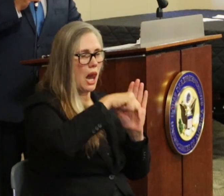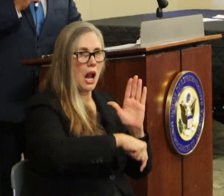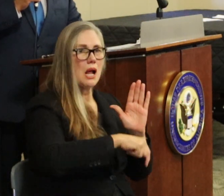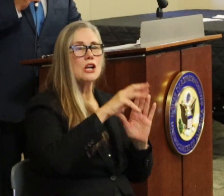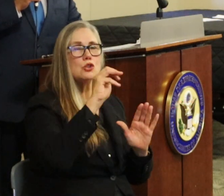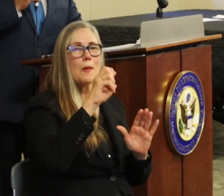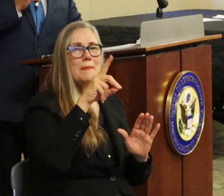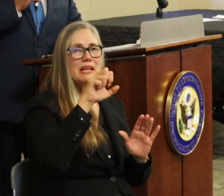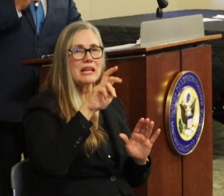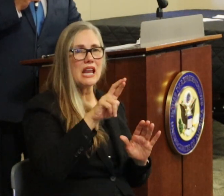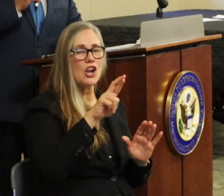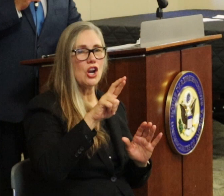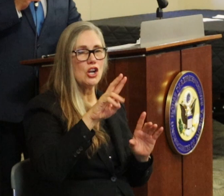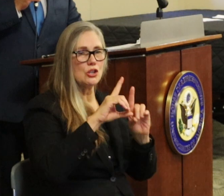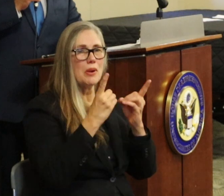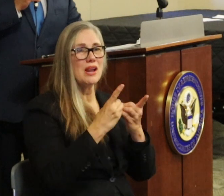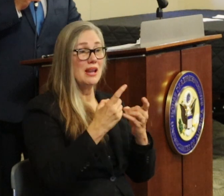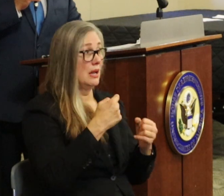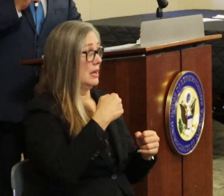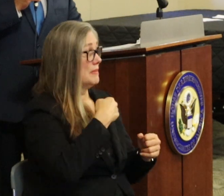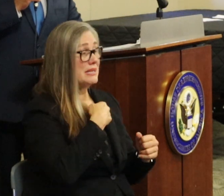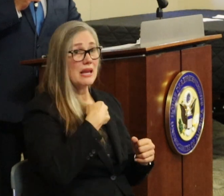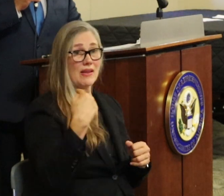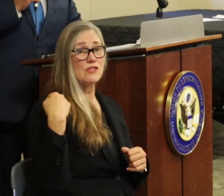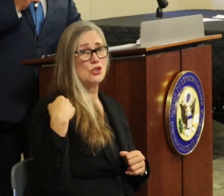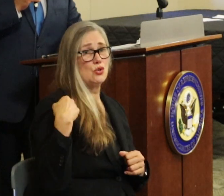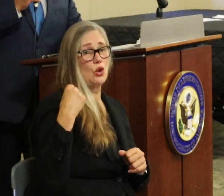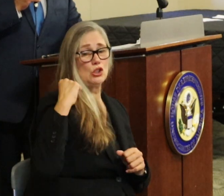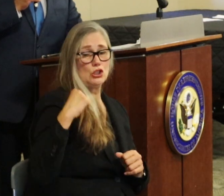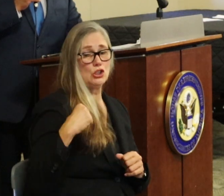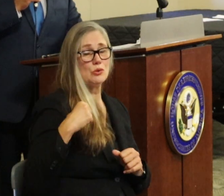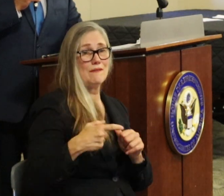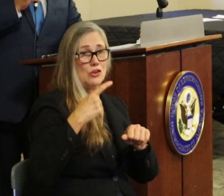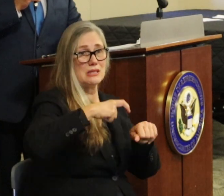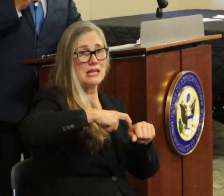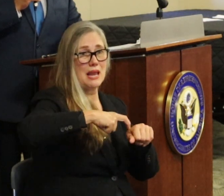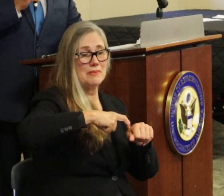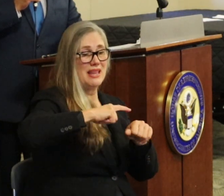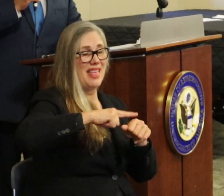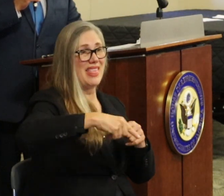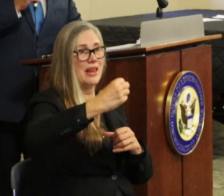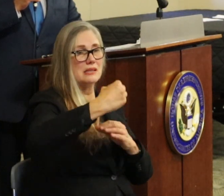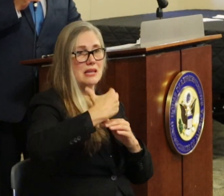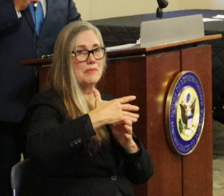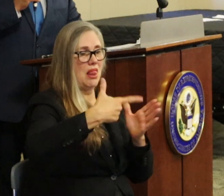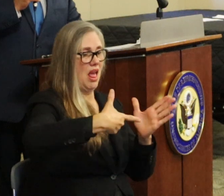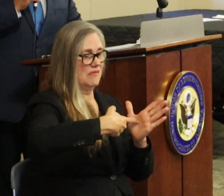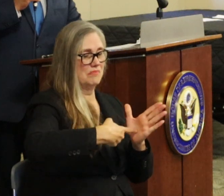the first ever surgery this year, shoulder surgery, after which I got a bunch of bills,